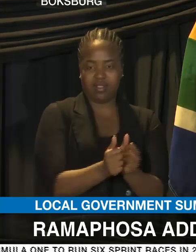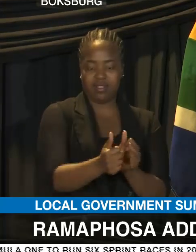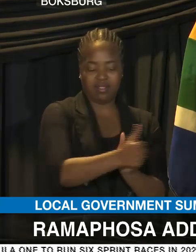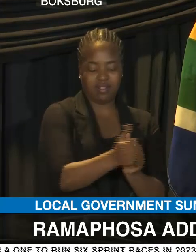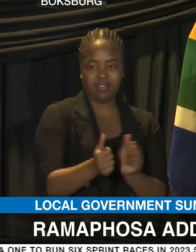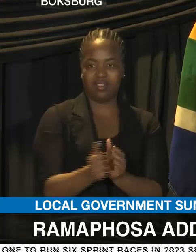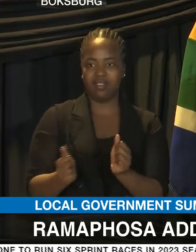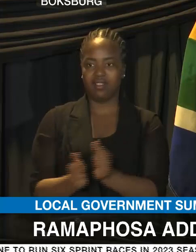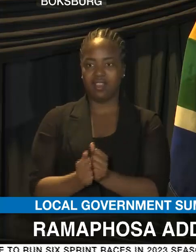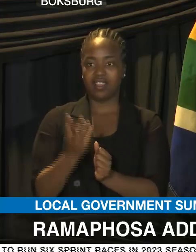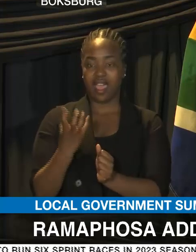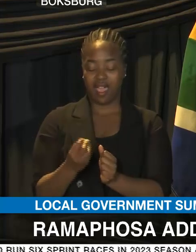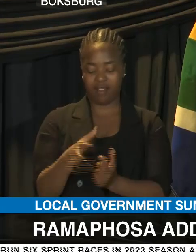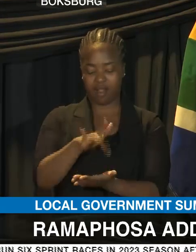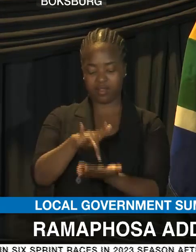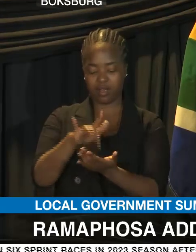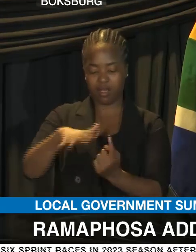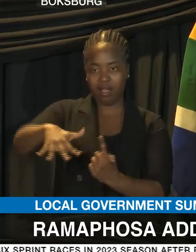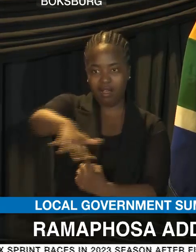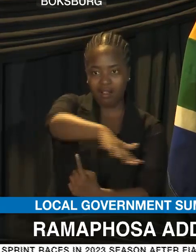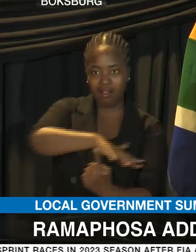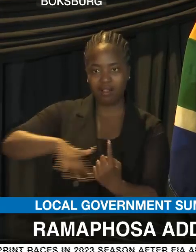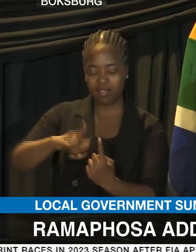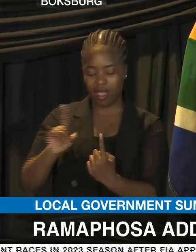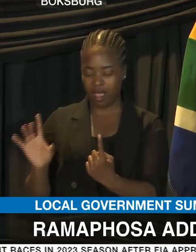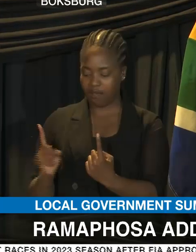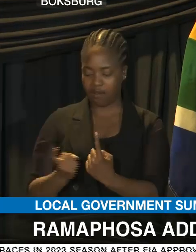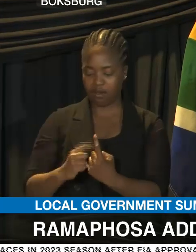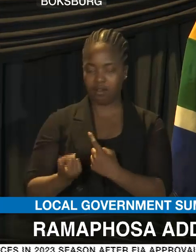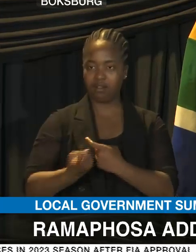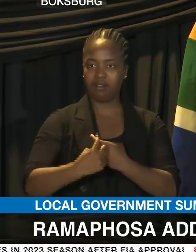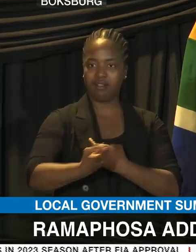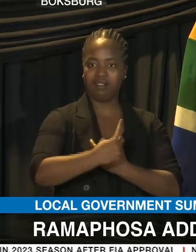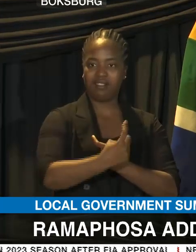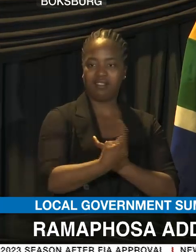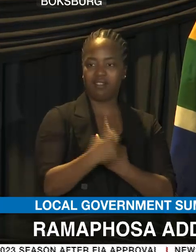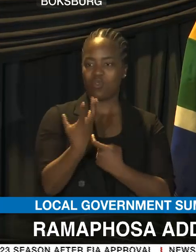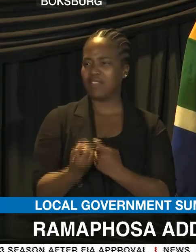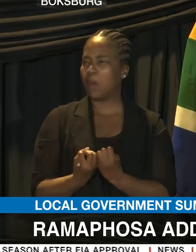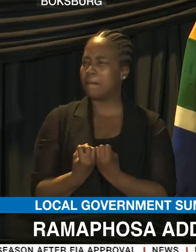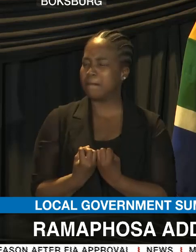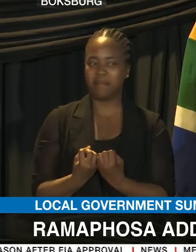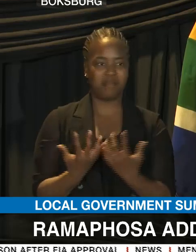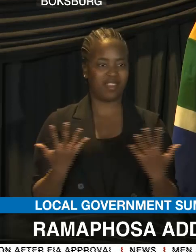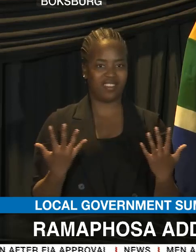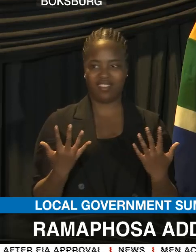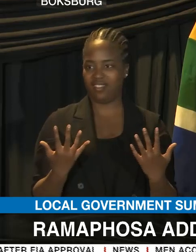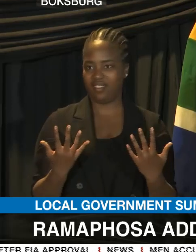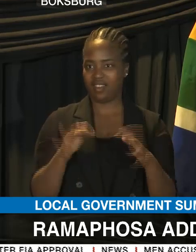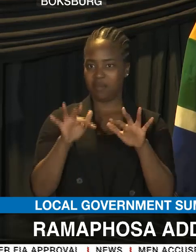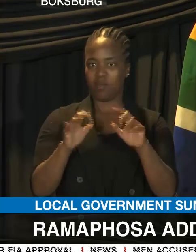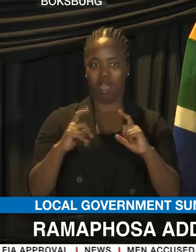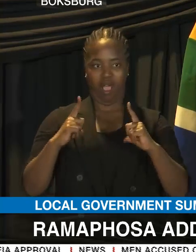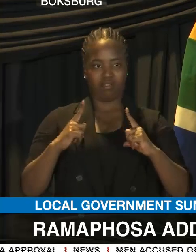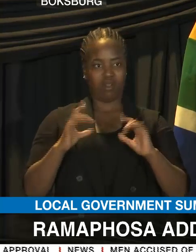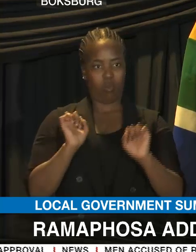our economic or financial ecosystem, and so many